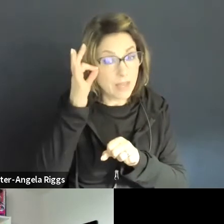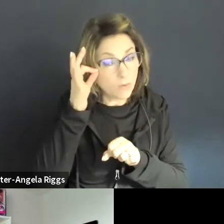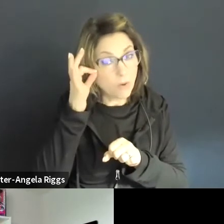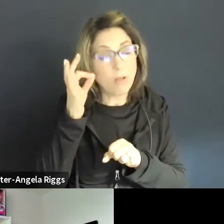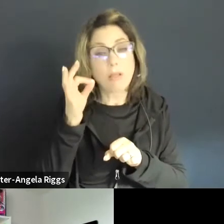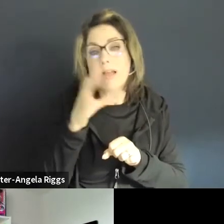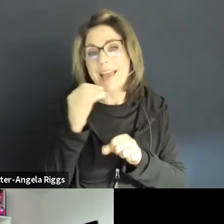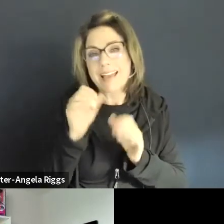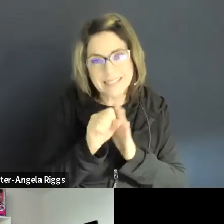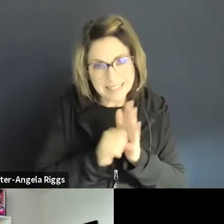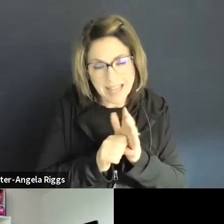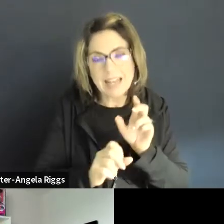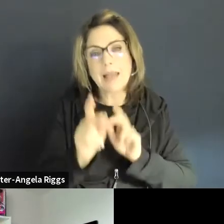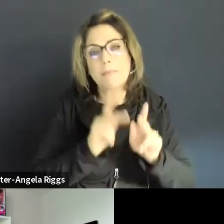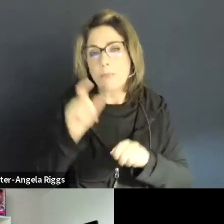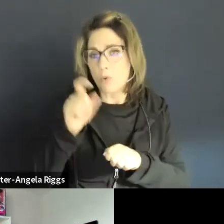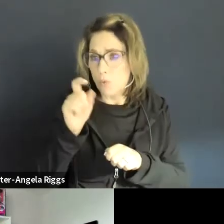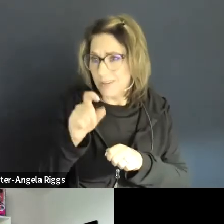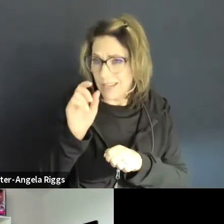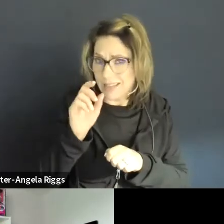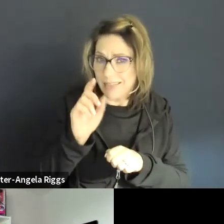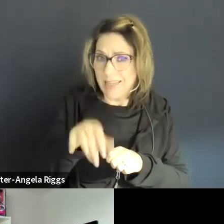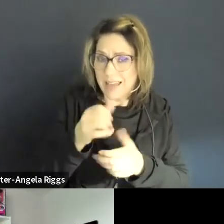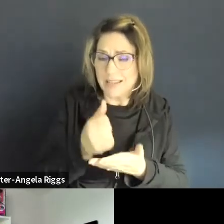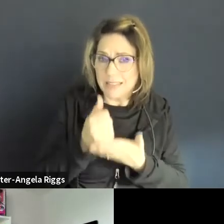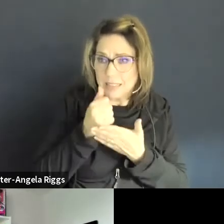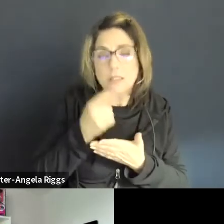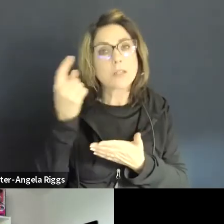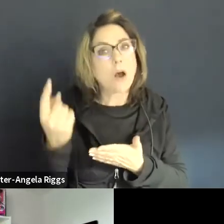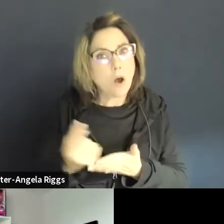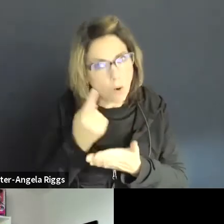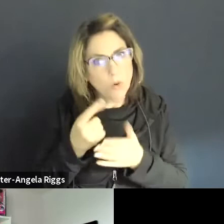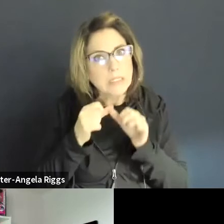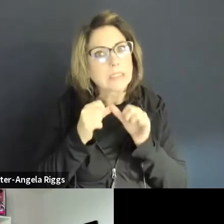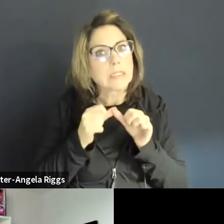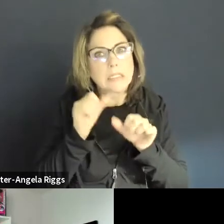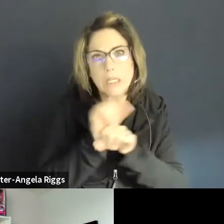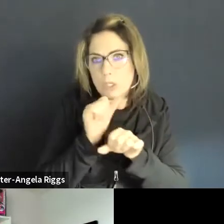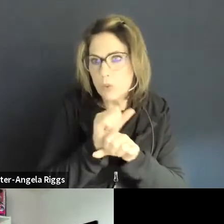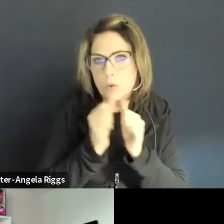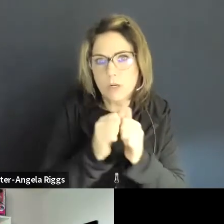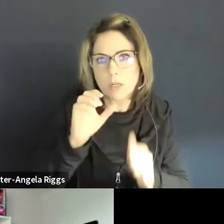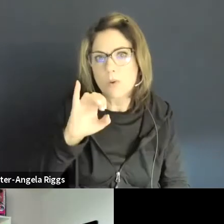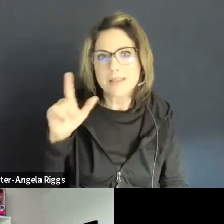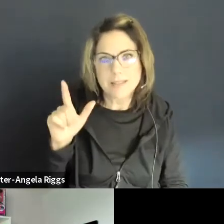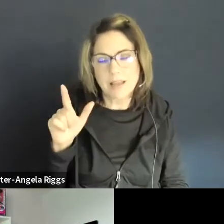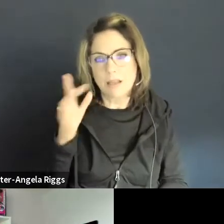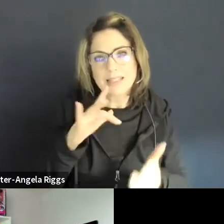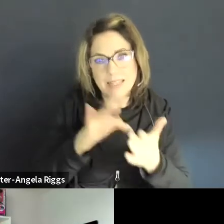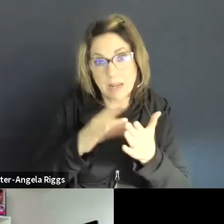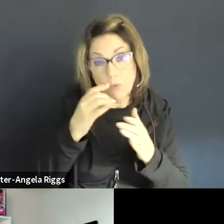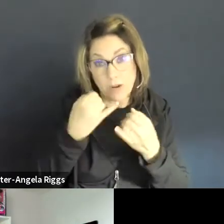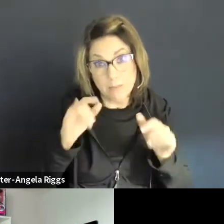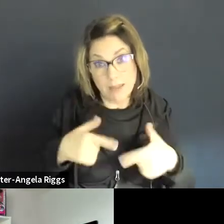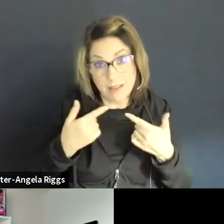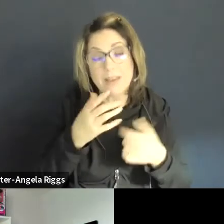with the people who need that type of assistance. So always continue working with your Centers for Independent Living and